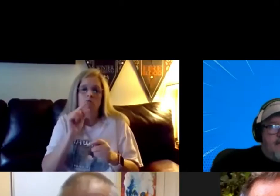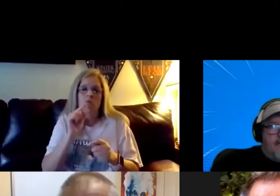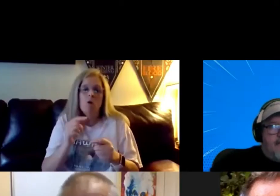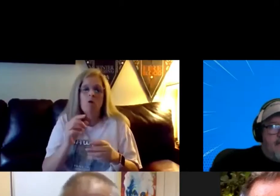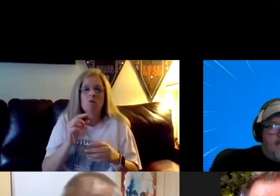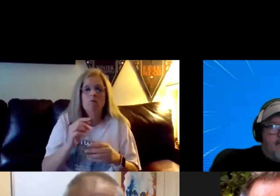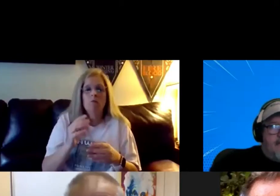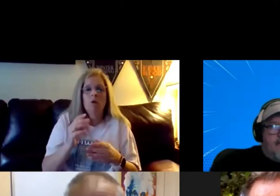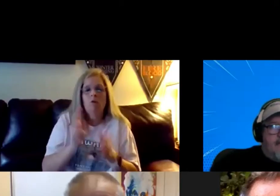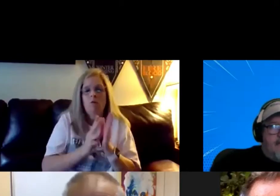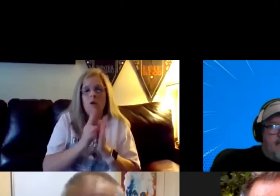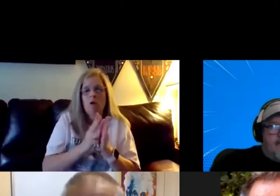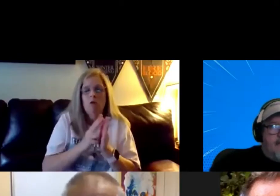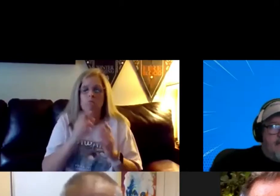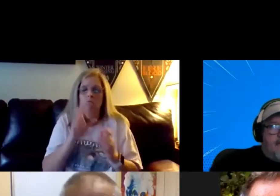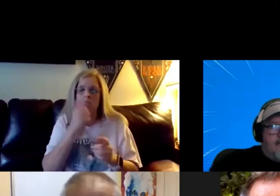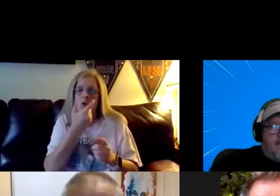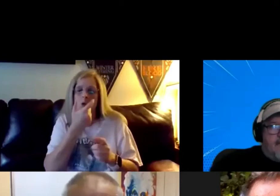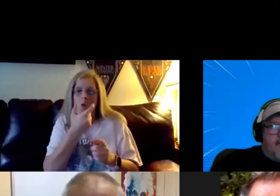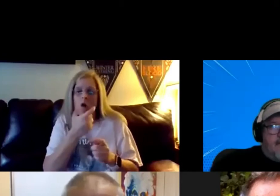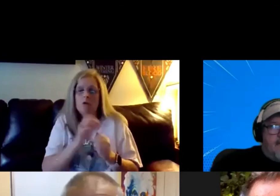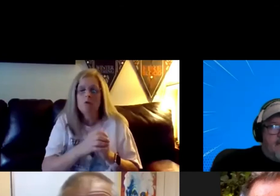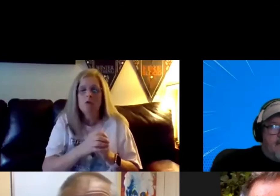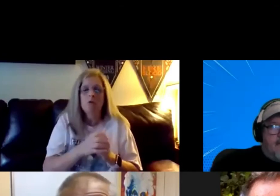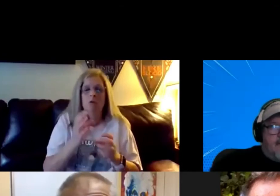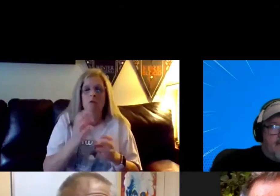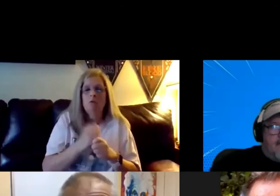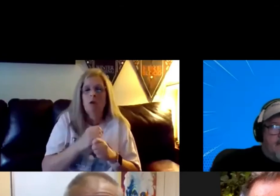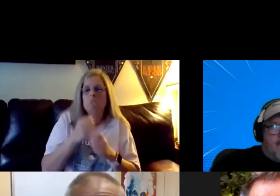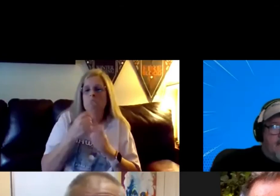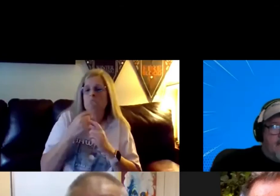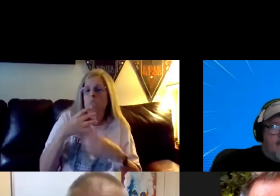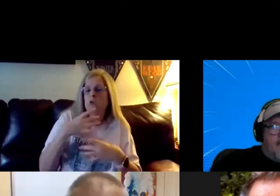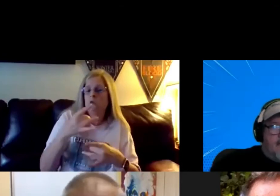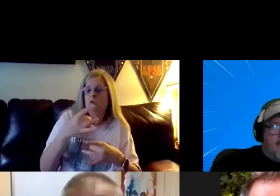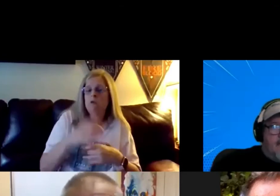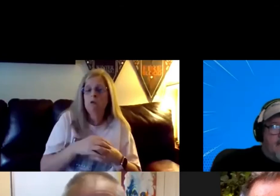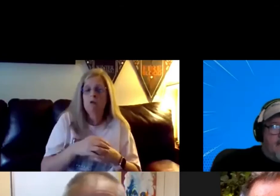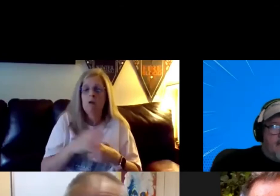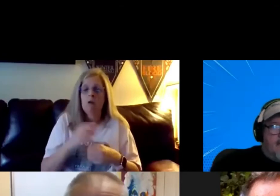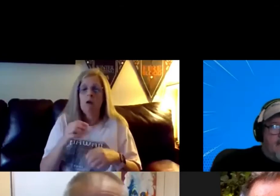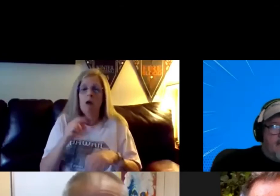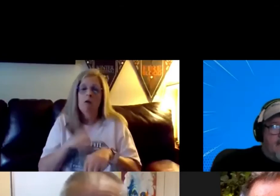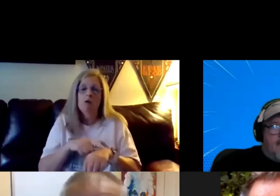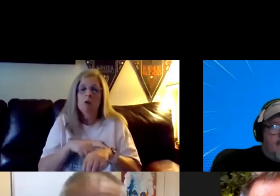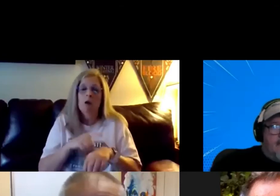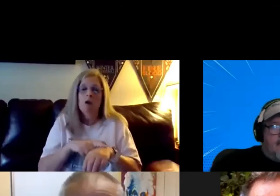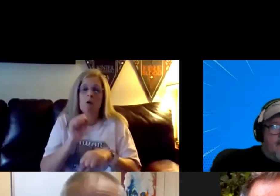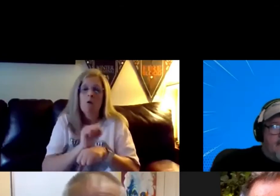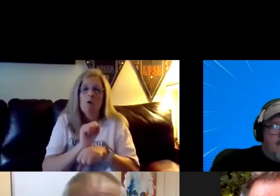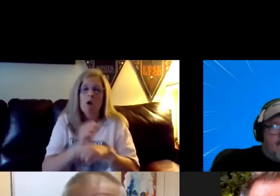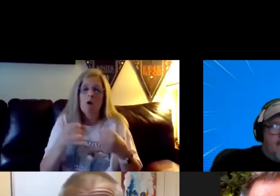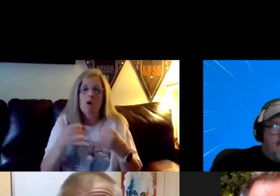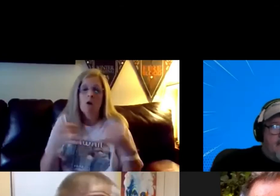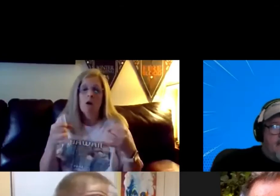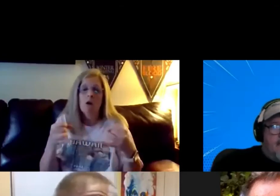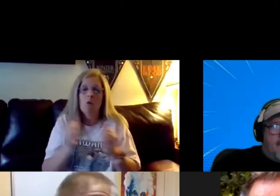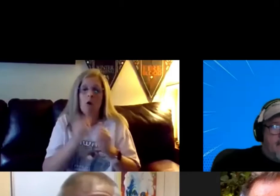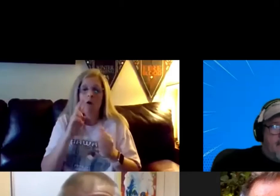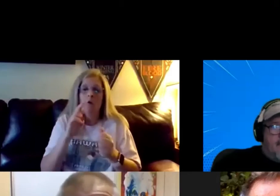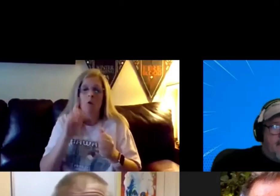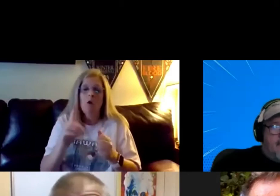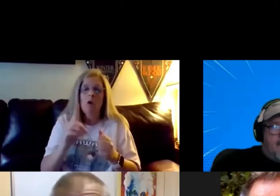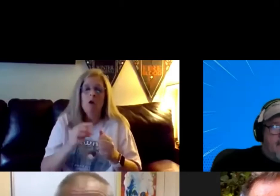and you know, I sort of got intrigued. But at the time, I was working online with Red and